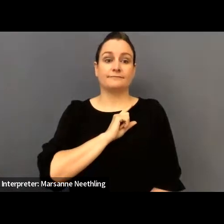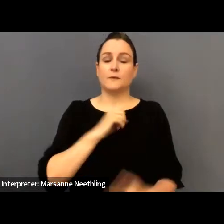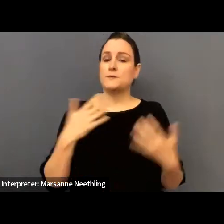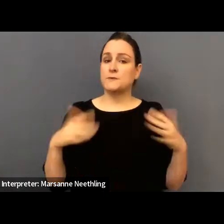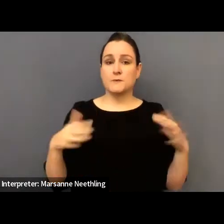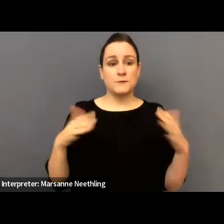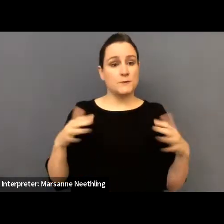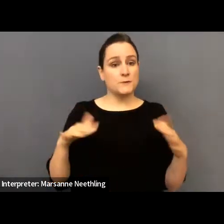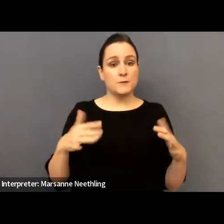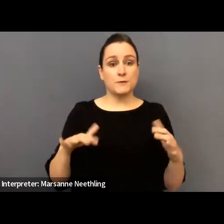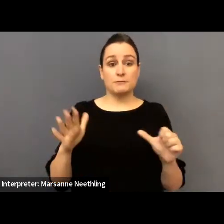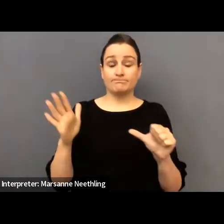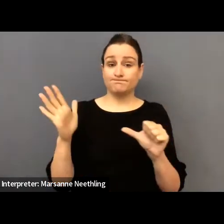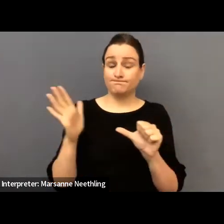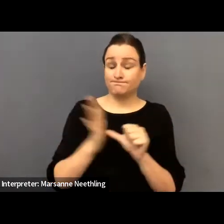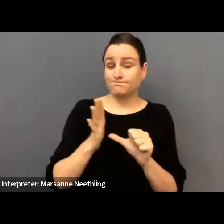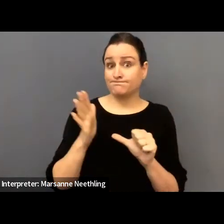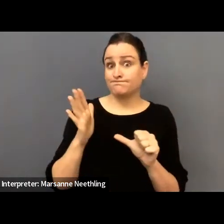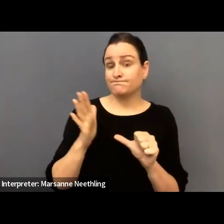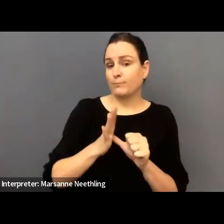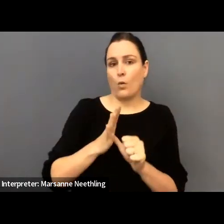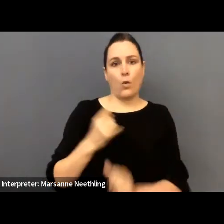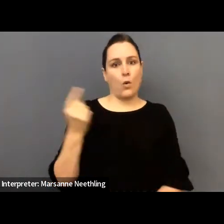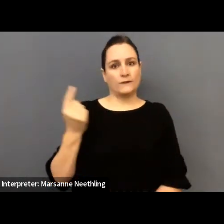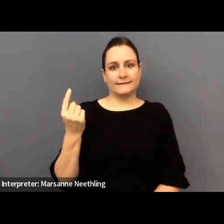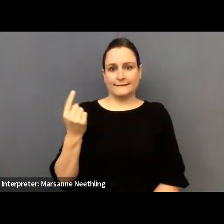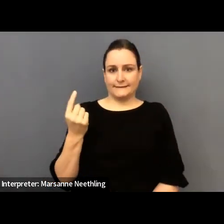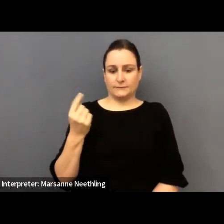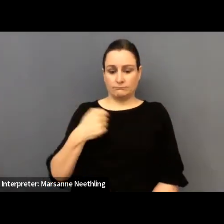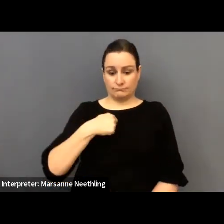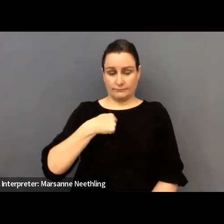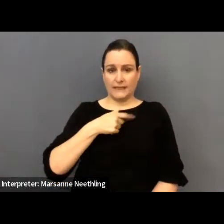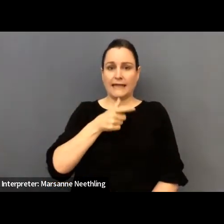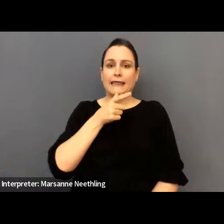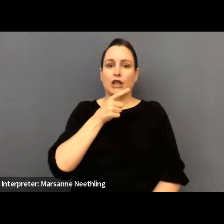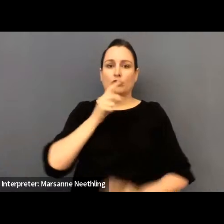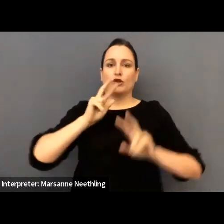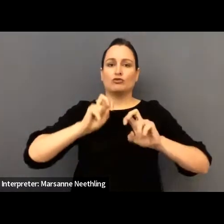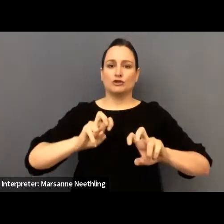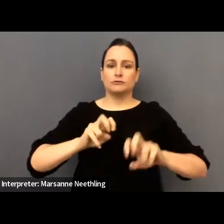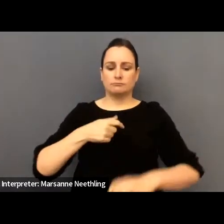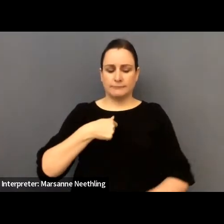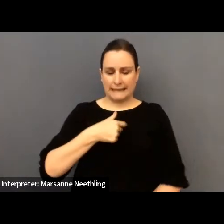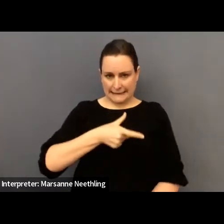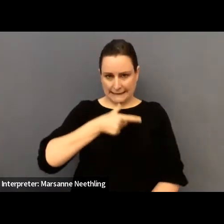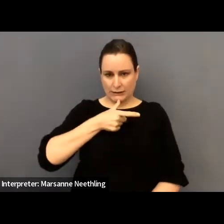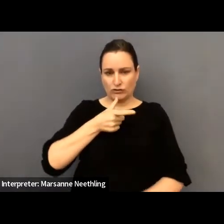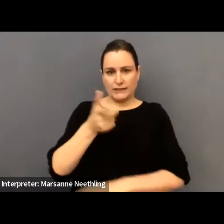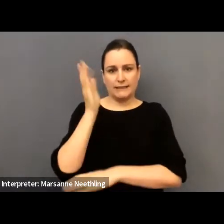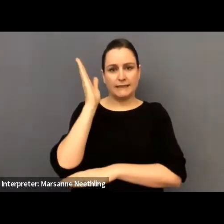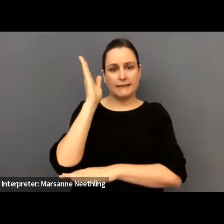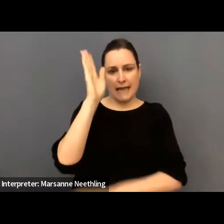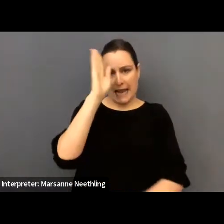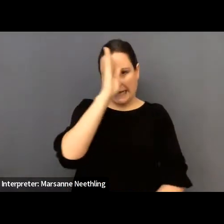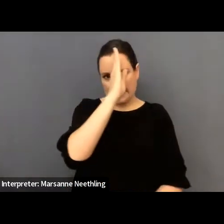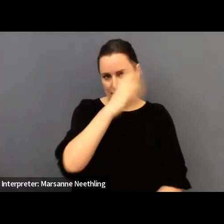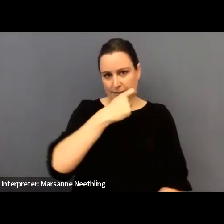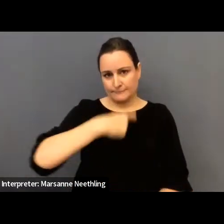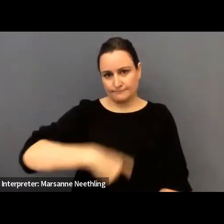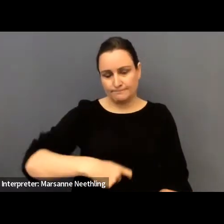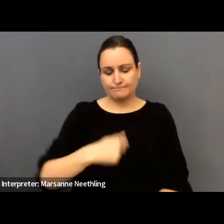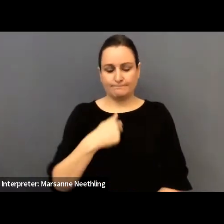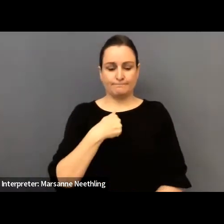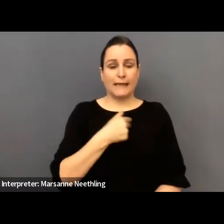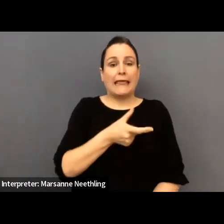we, as hearing researchers, as hearing academics, as hearing